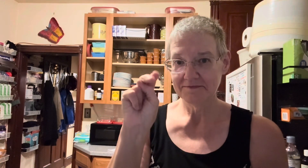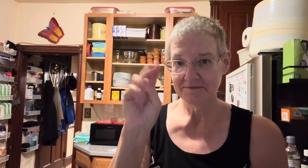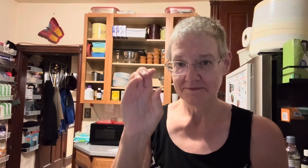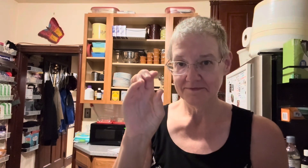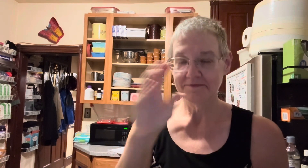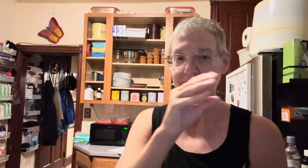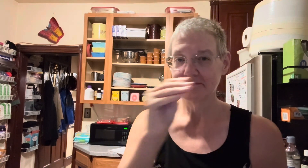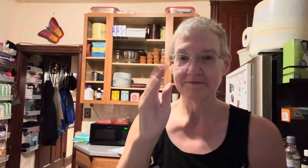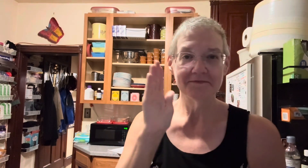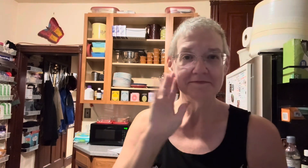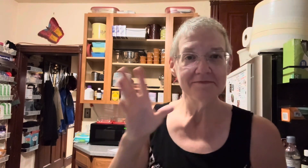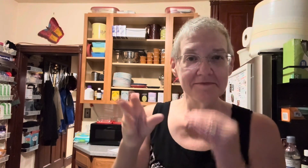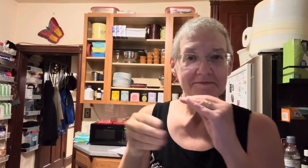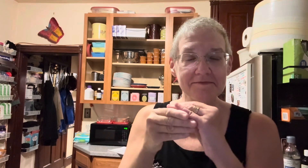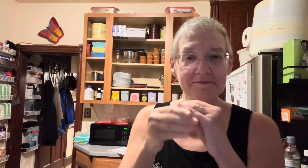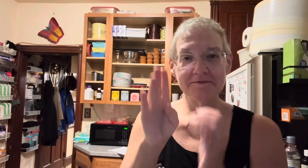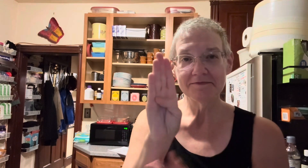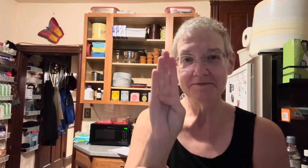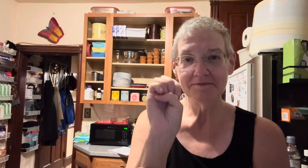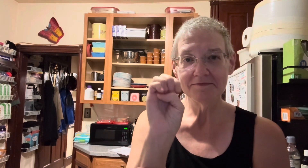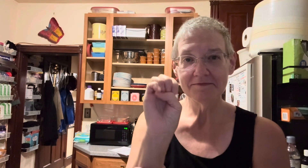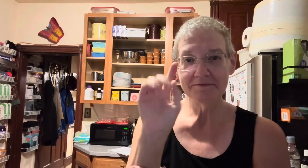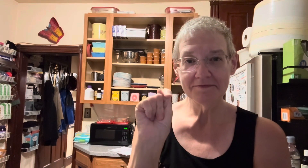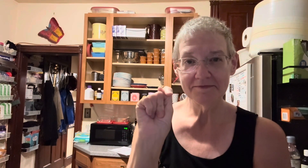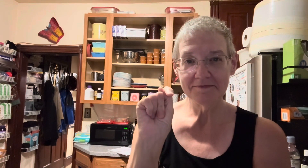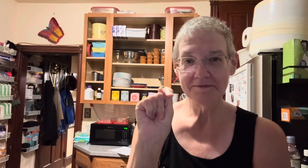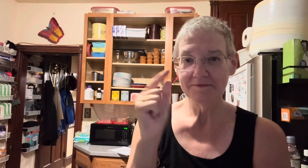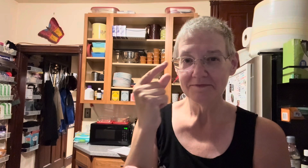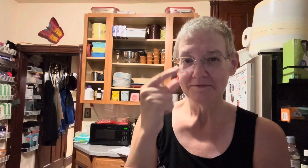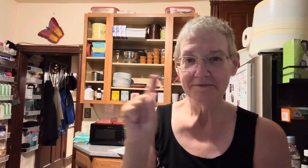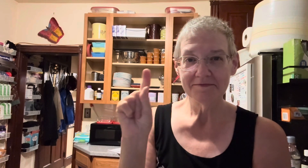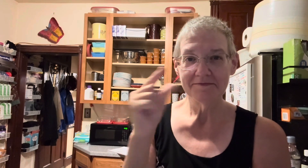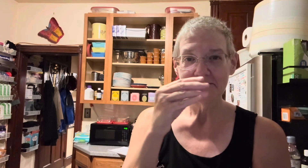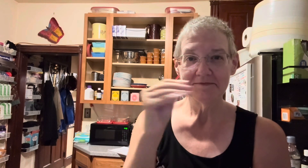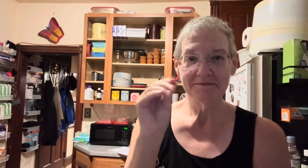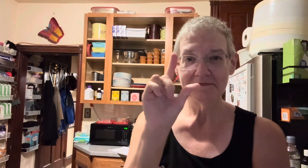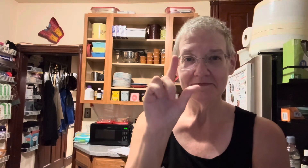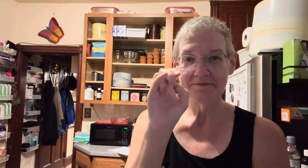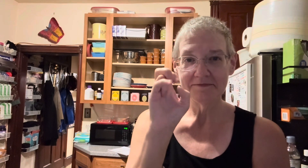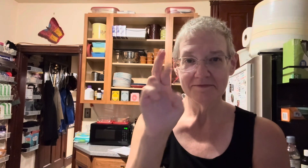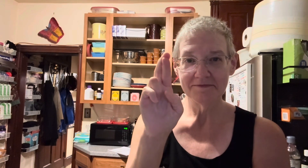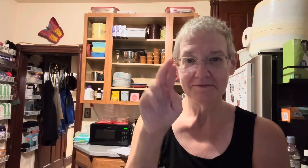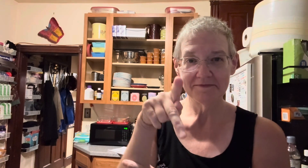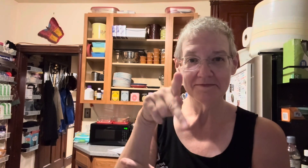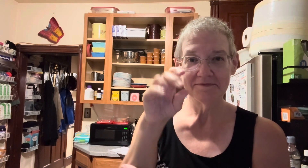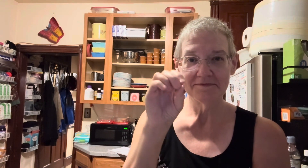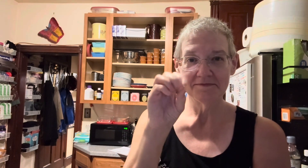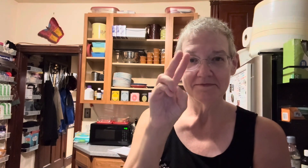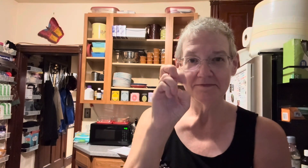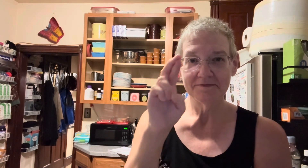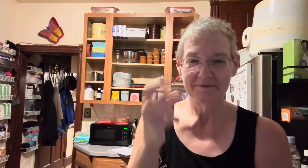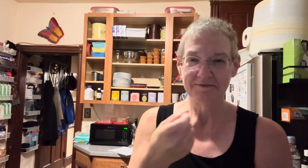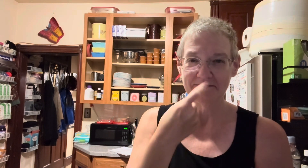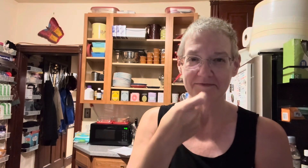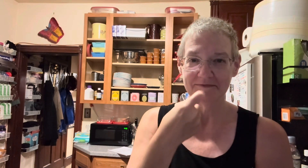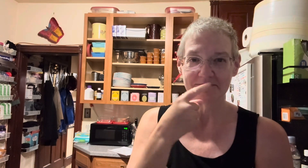The squash is 10.1 grams of net carbs. And I'm also going to have beets, greens, and liver capsules. And that's going to